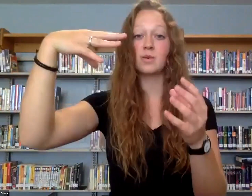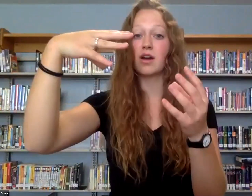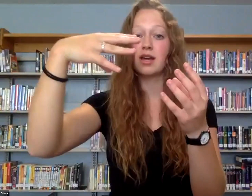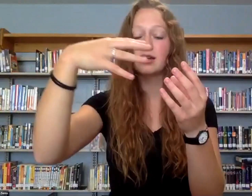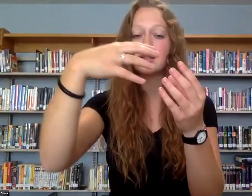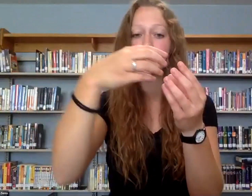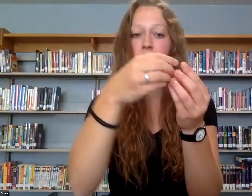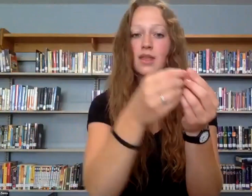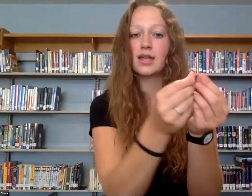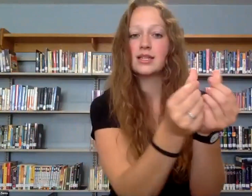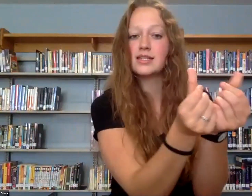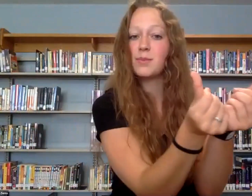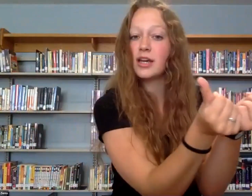other hand, disappear.